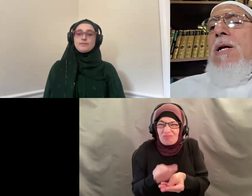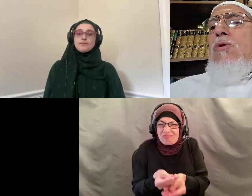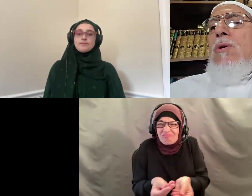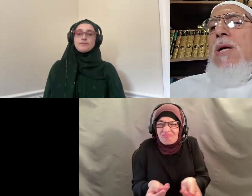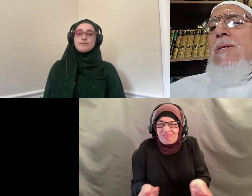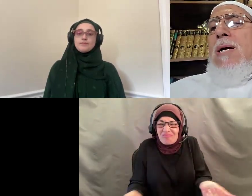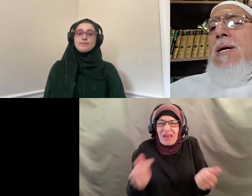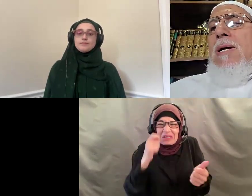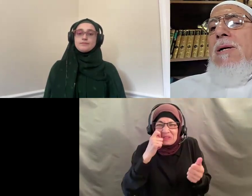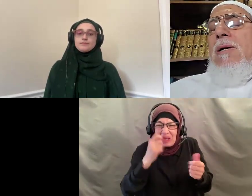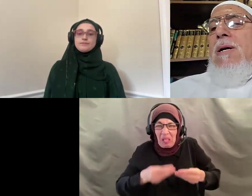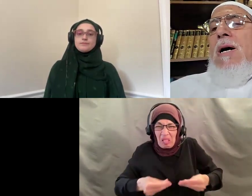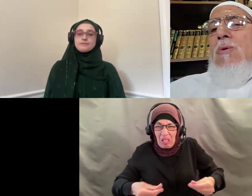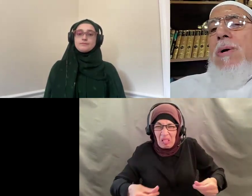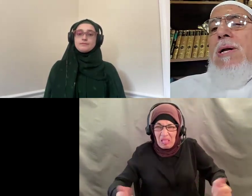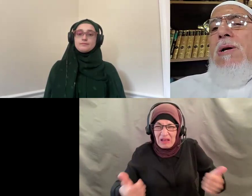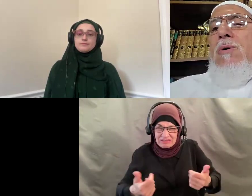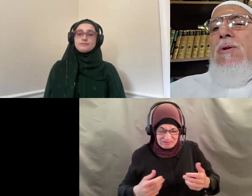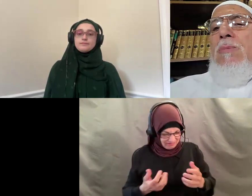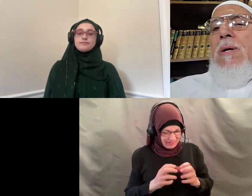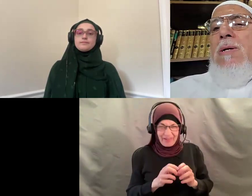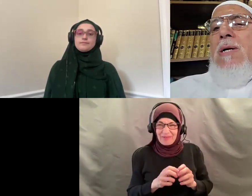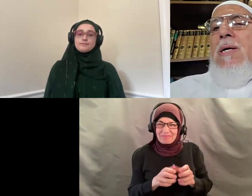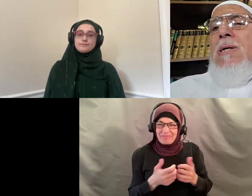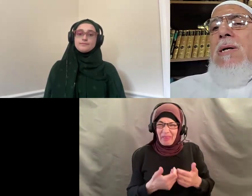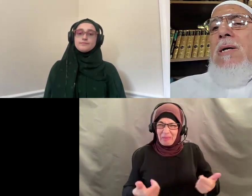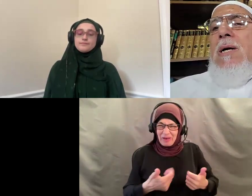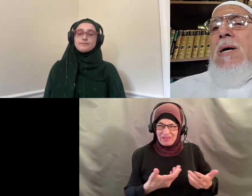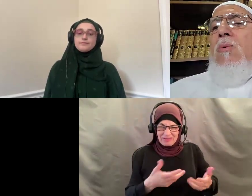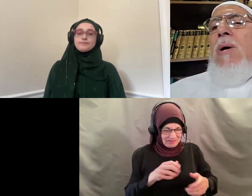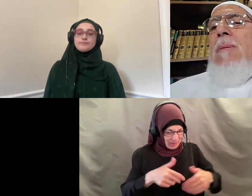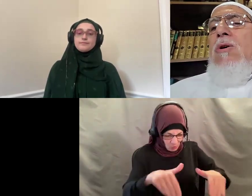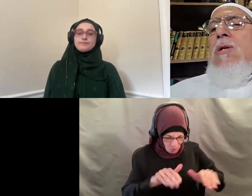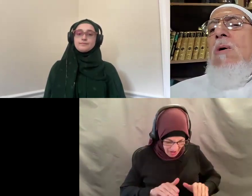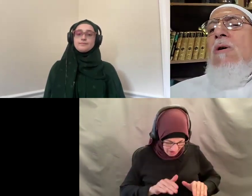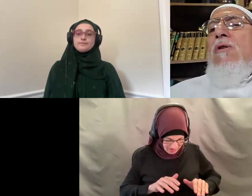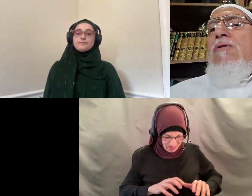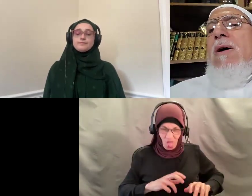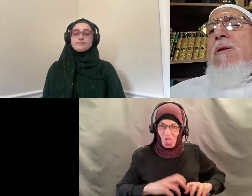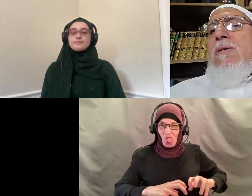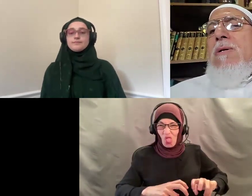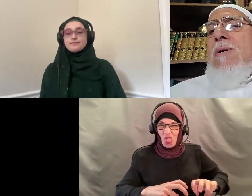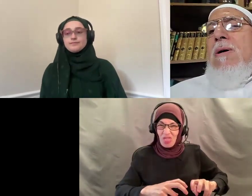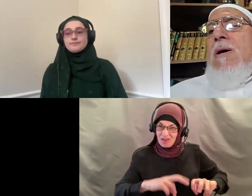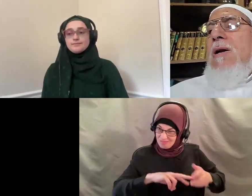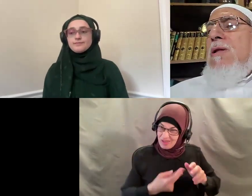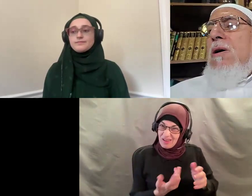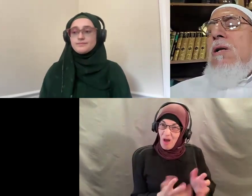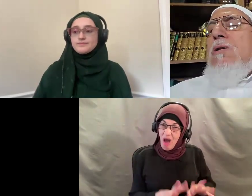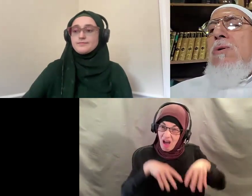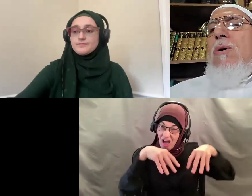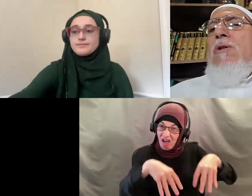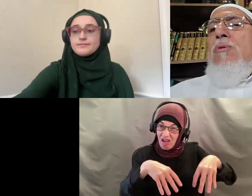and we turn into dust again? Are we really going to be resurrected? what about our forefathers? Are